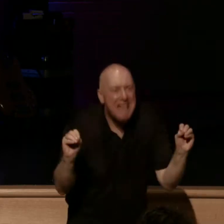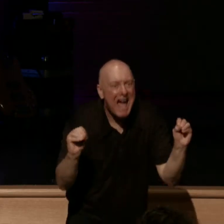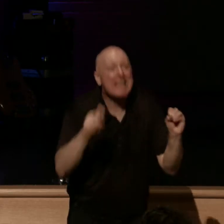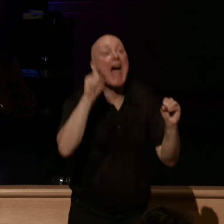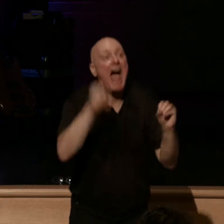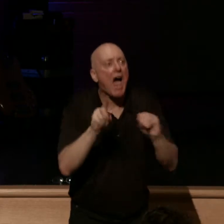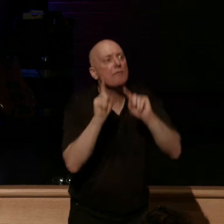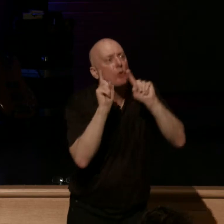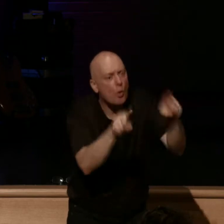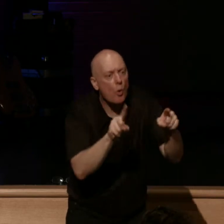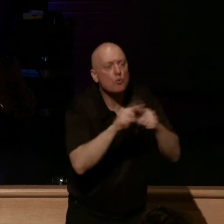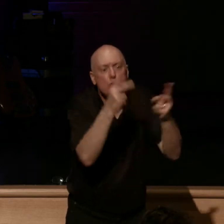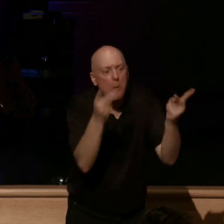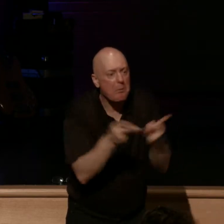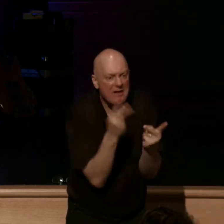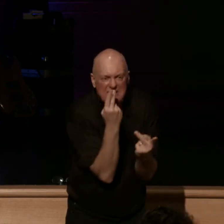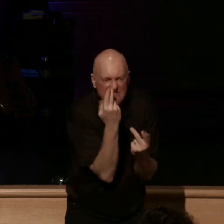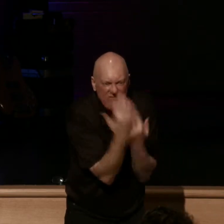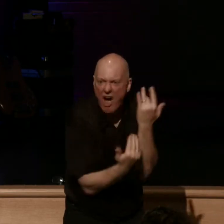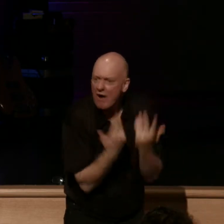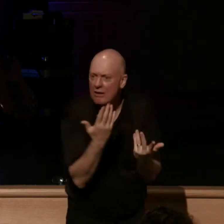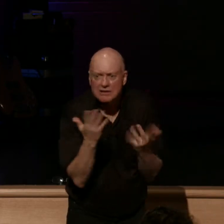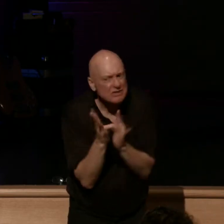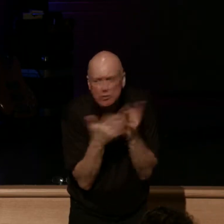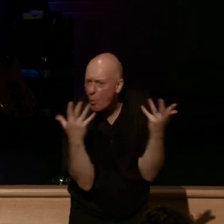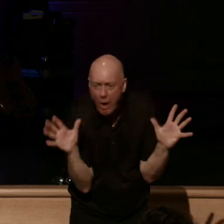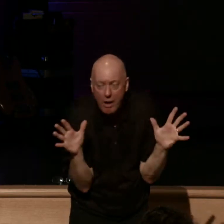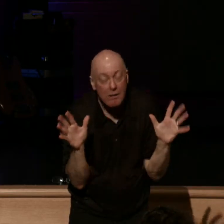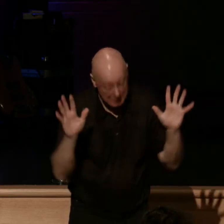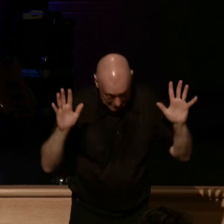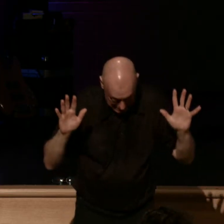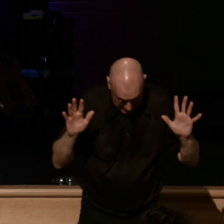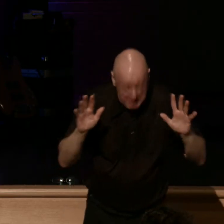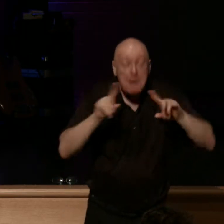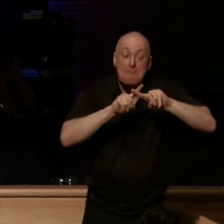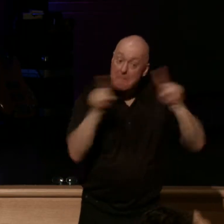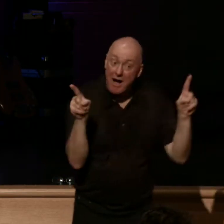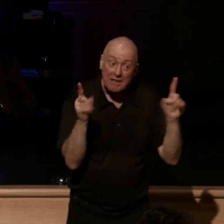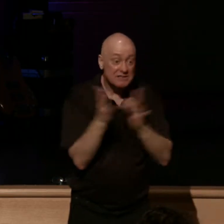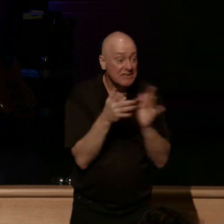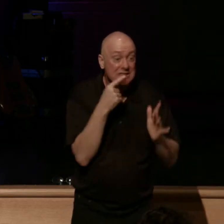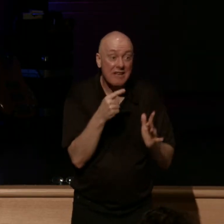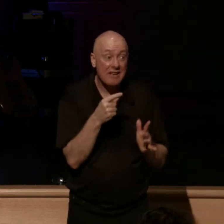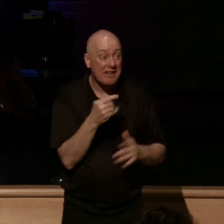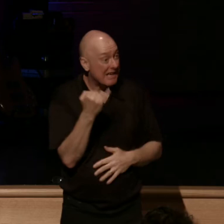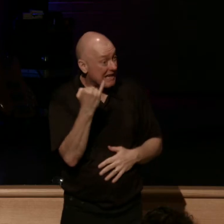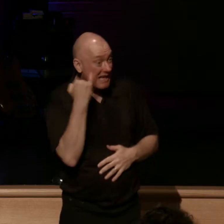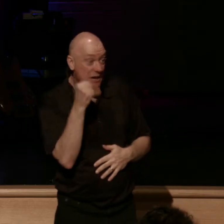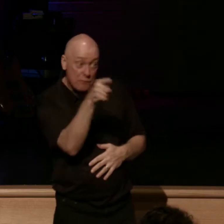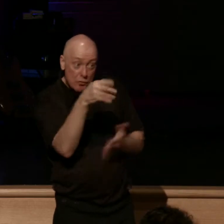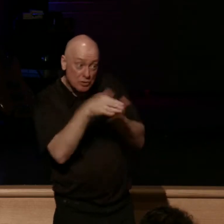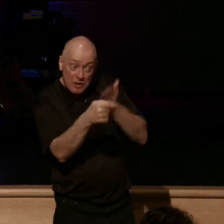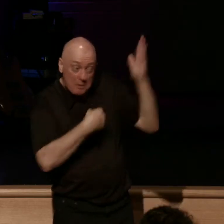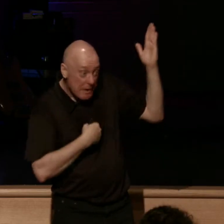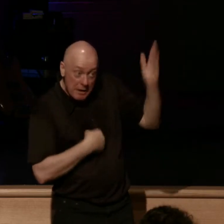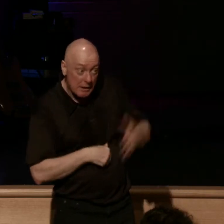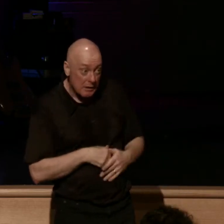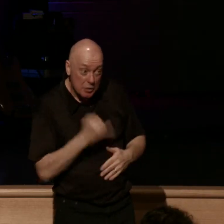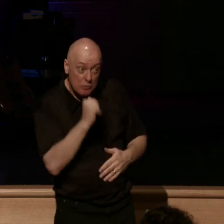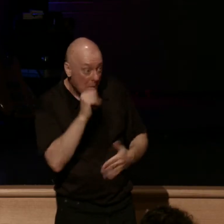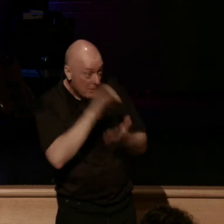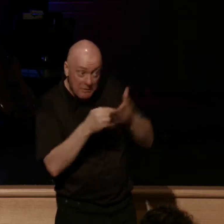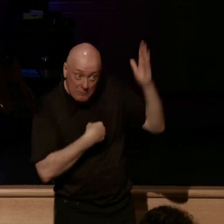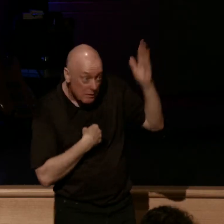have to go to a place that he just described. But here's what he knows, that if he's rejected, if he's not believed